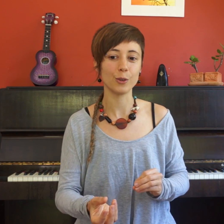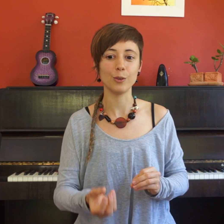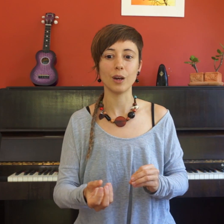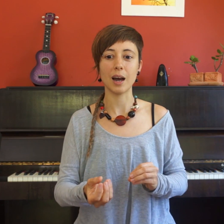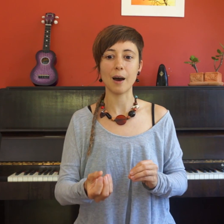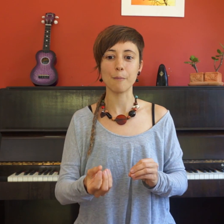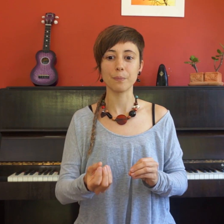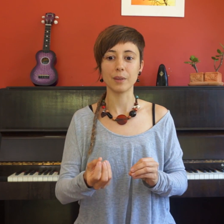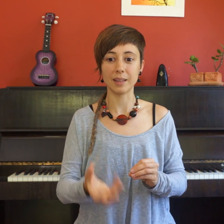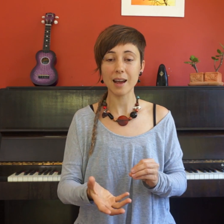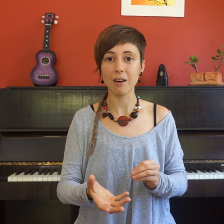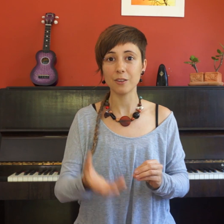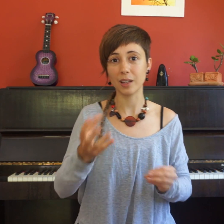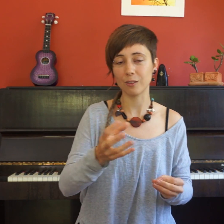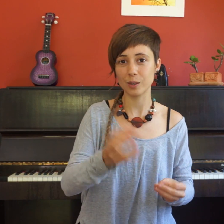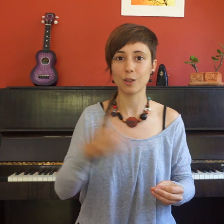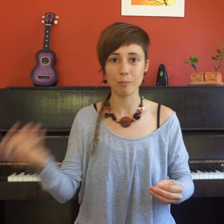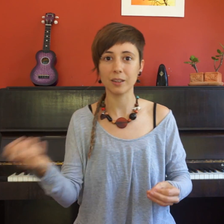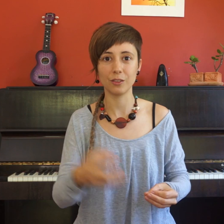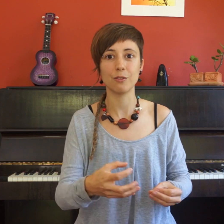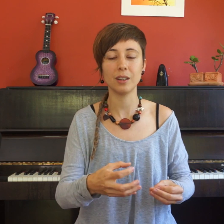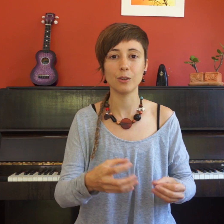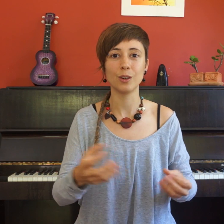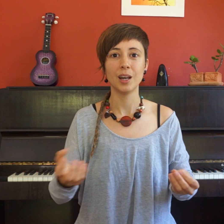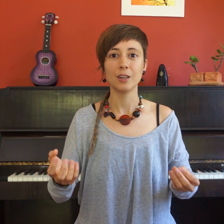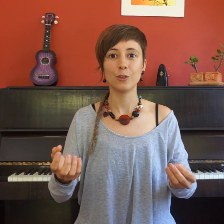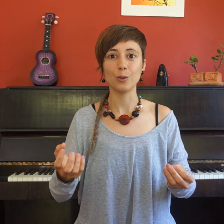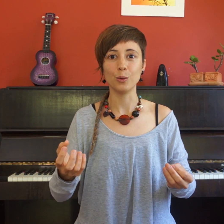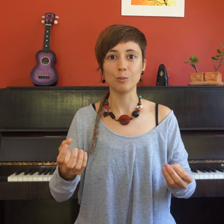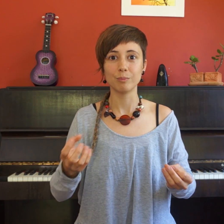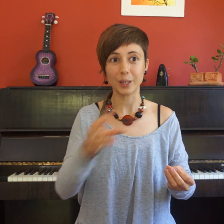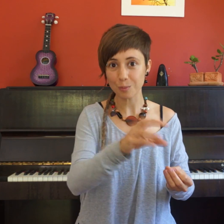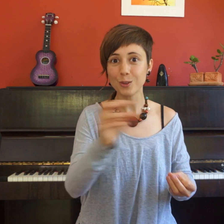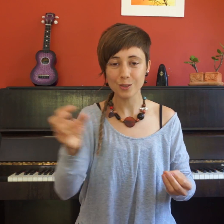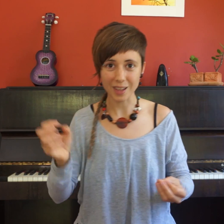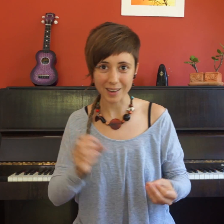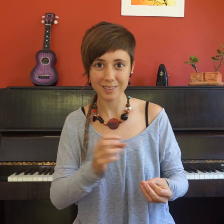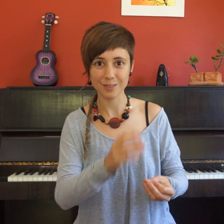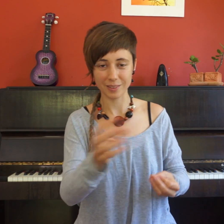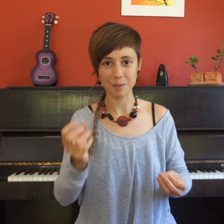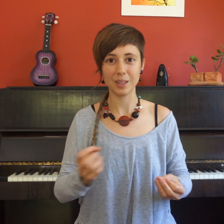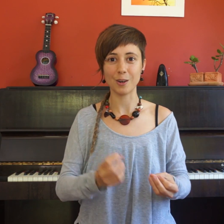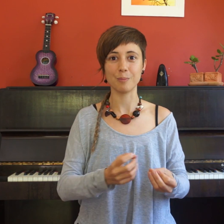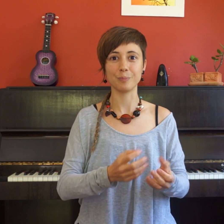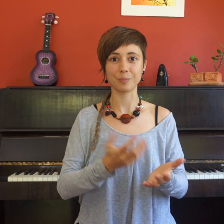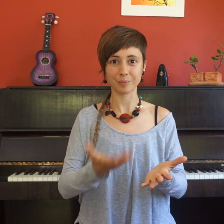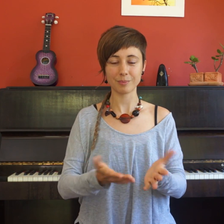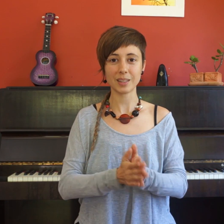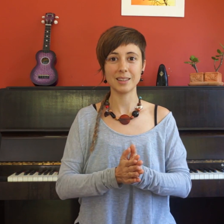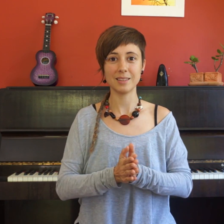you now, and you can always come back to the video to pick up new signs when they become